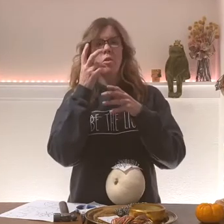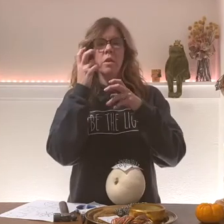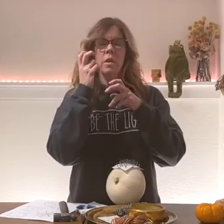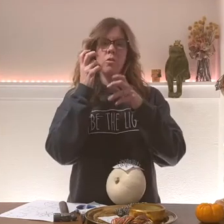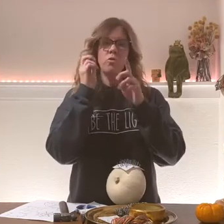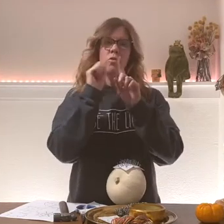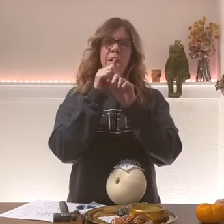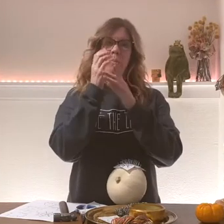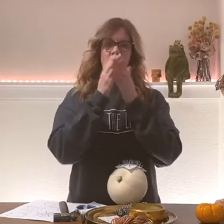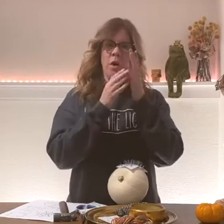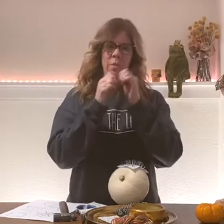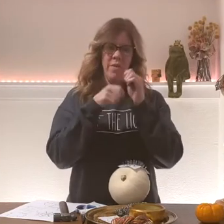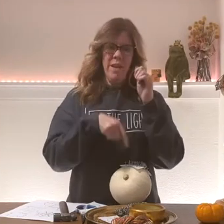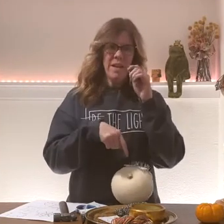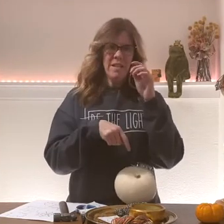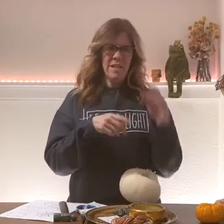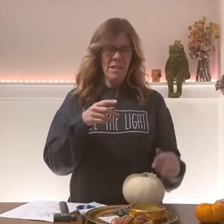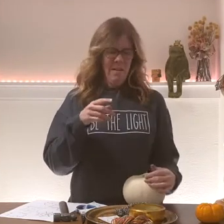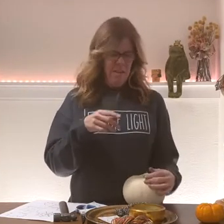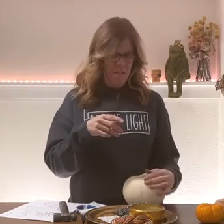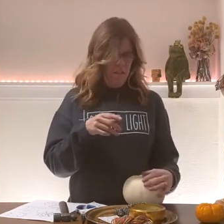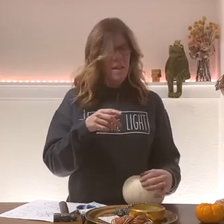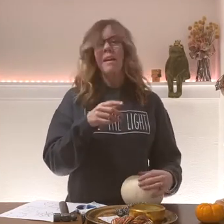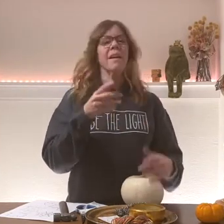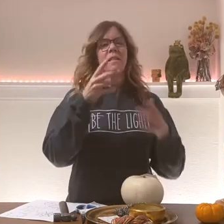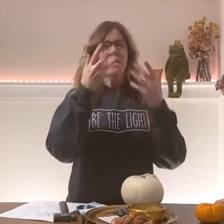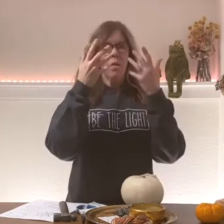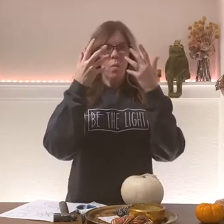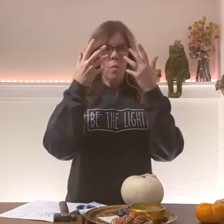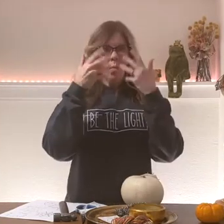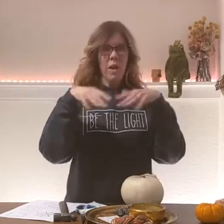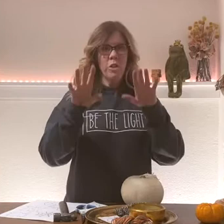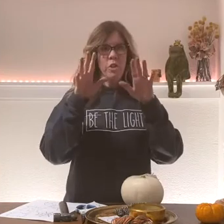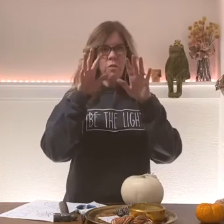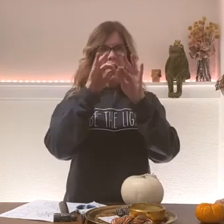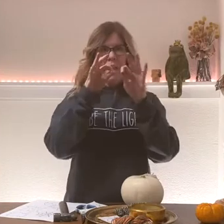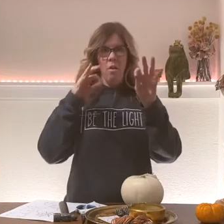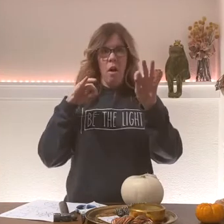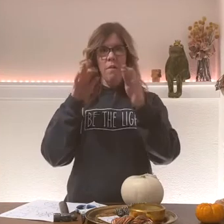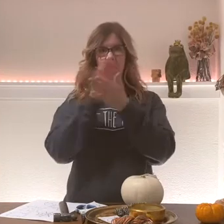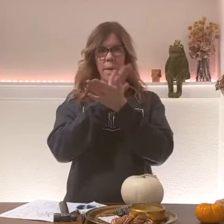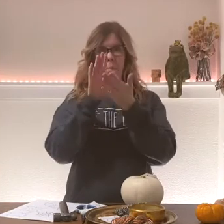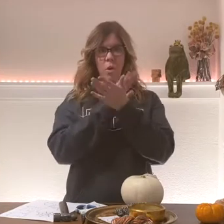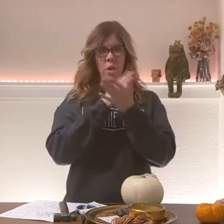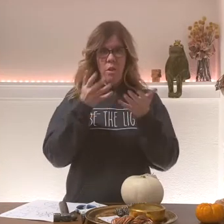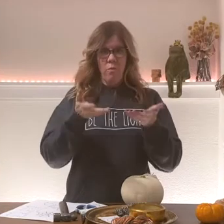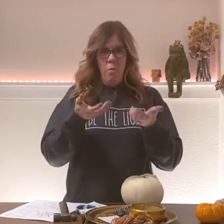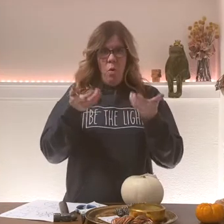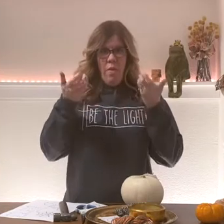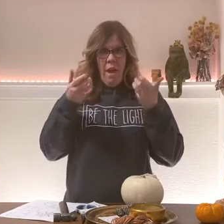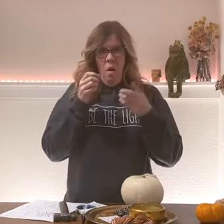The tricky part with this is once you've taken off the paper and you've pulled that